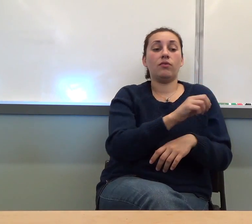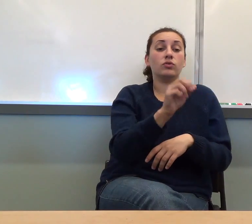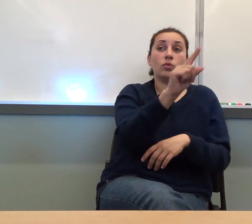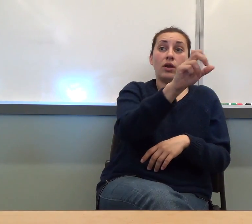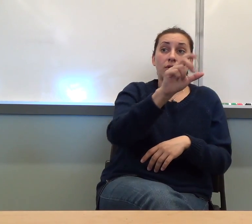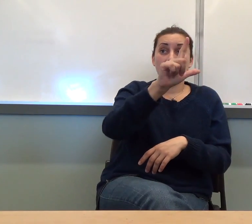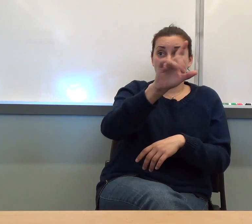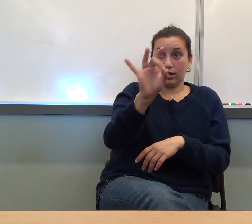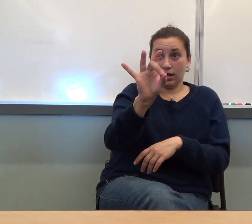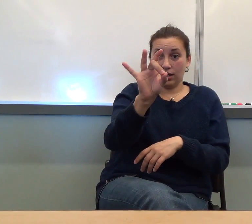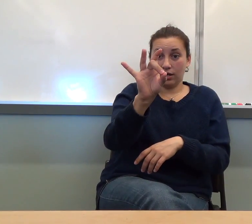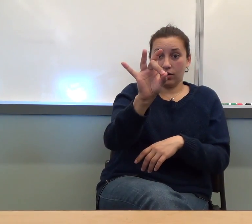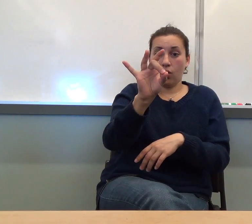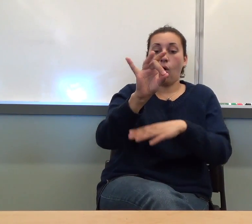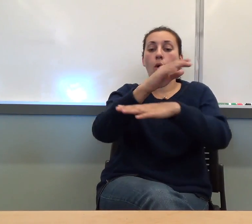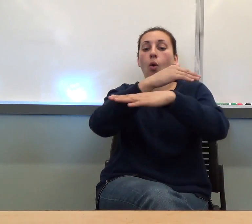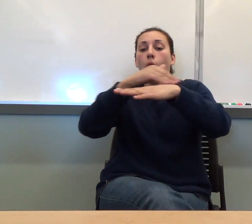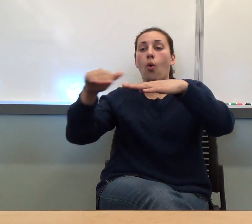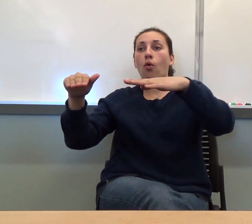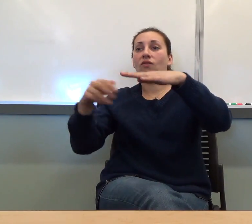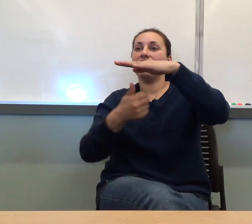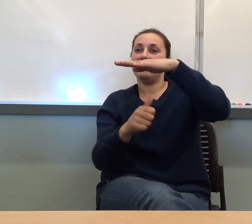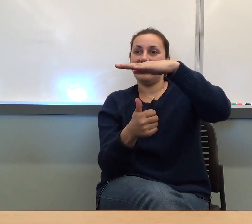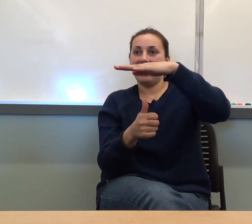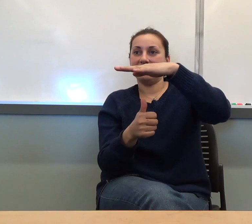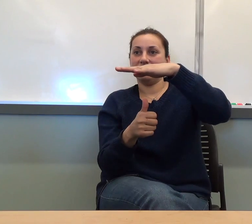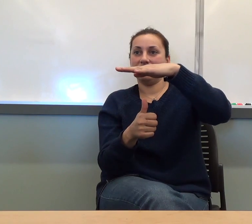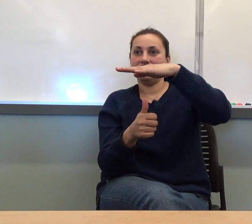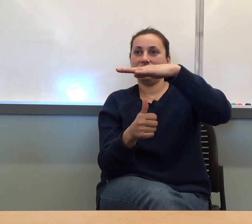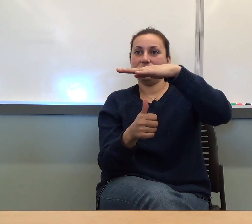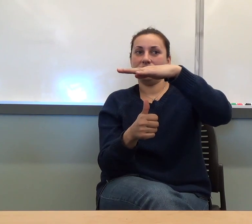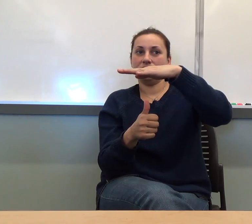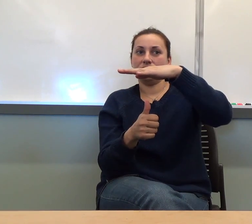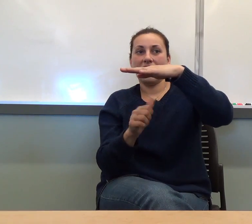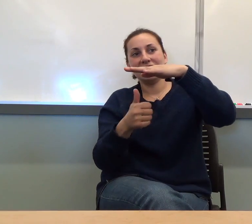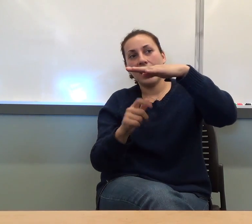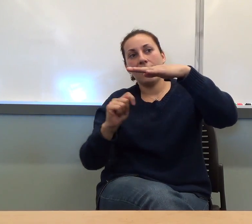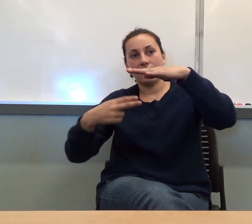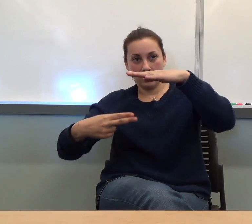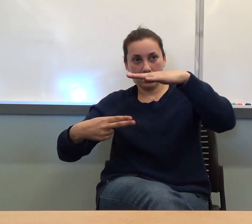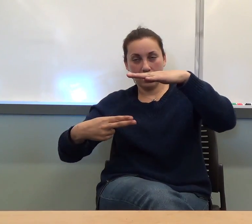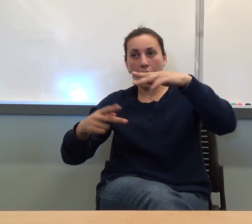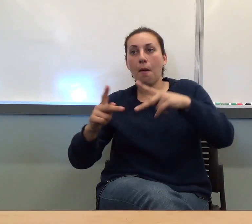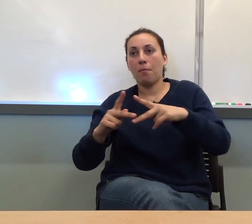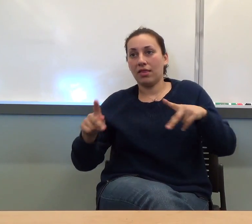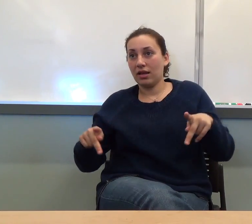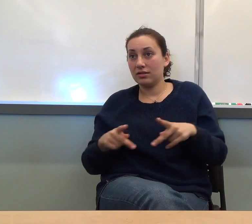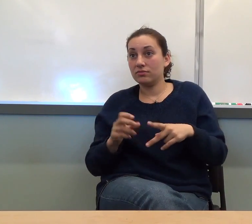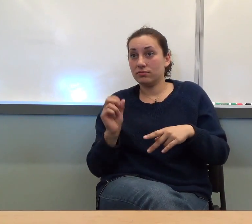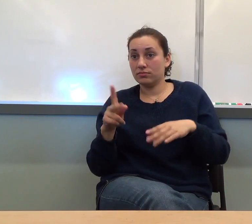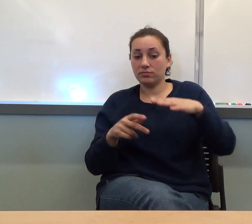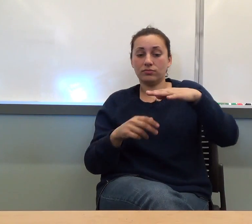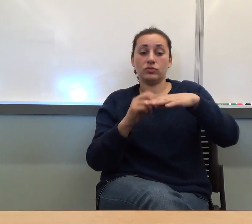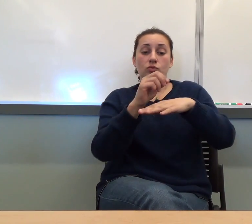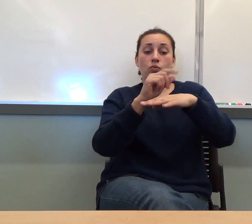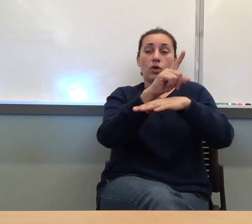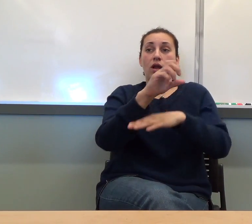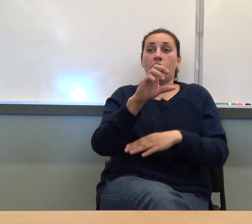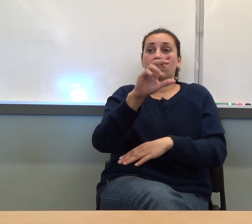10, indicated by that place value, which is just tenths. Okay, so it's 128 tenths. These are exactly the same